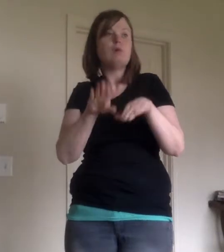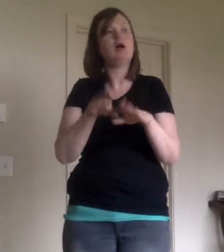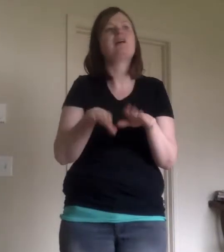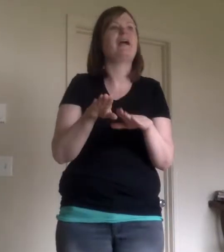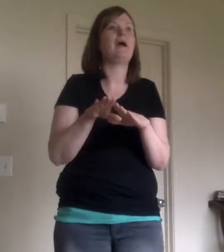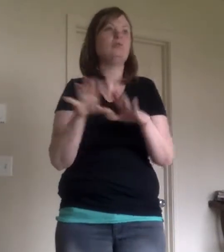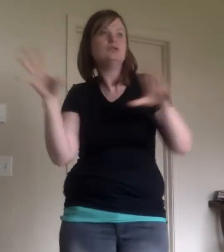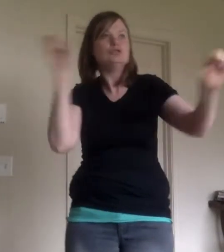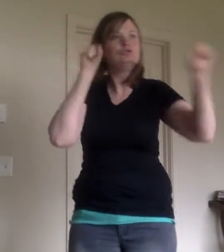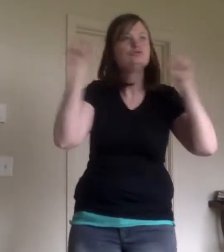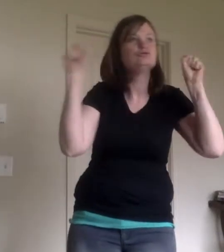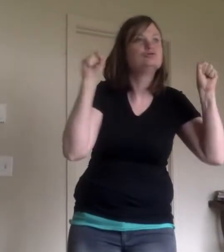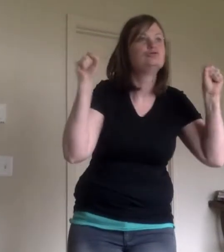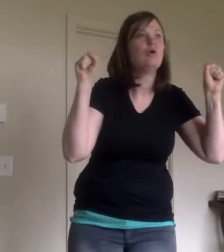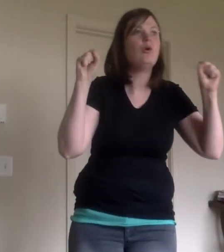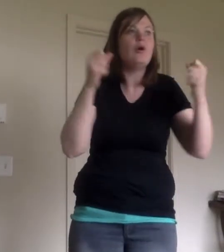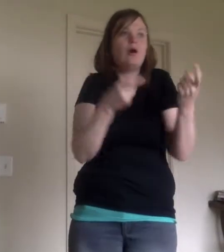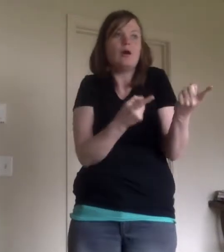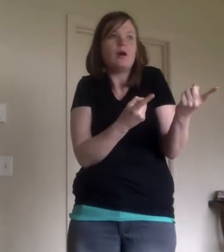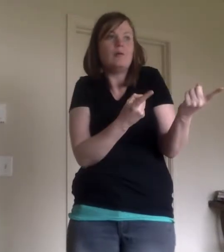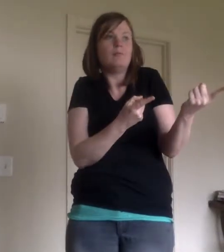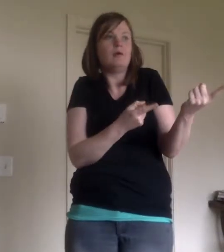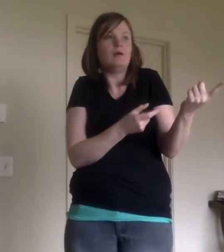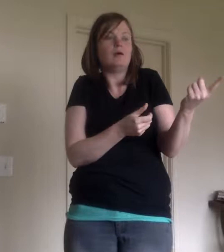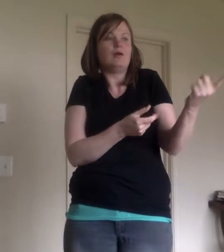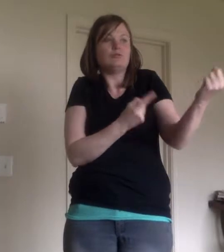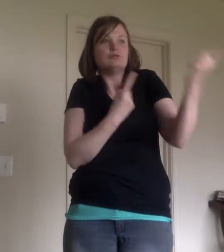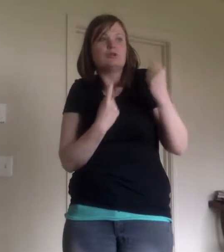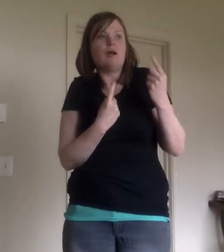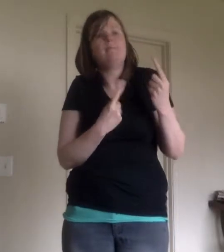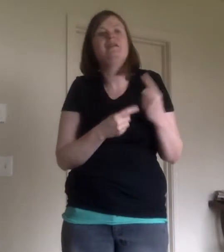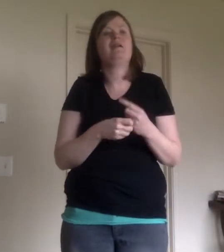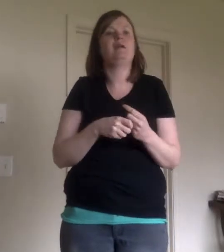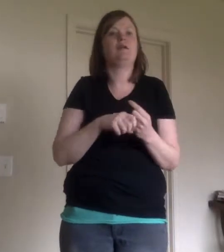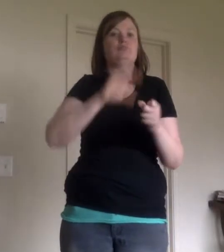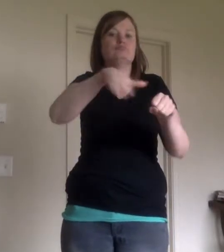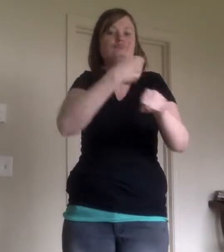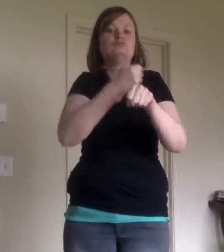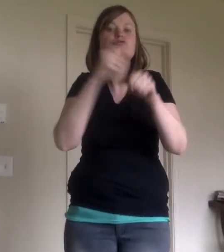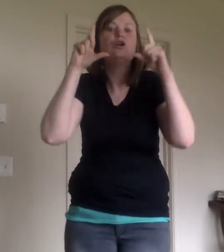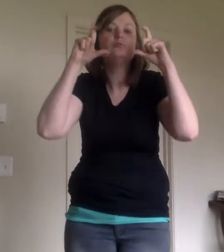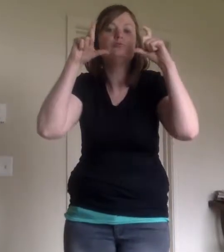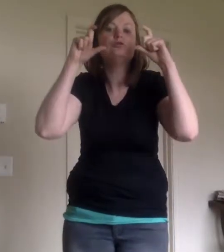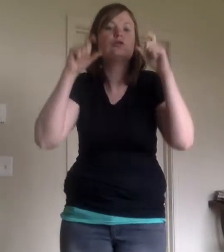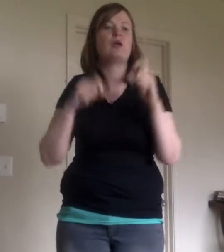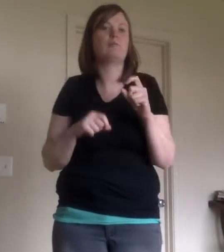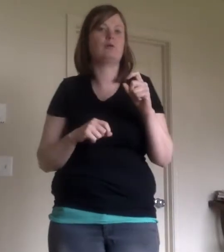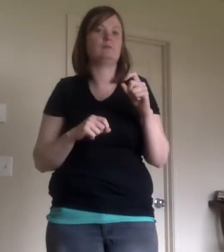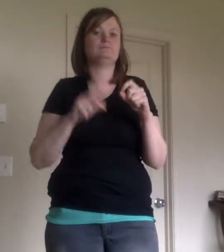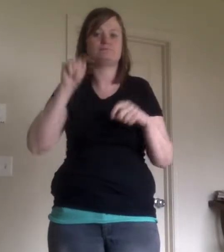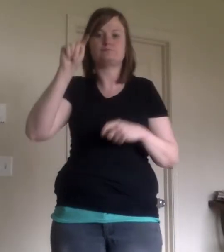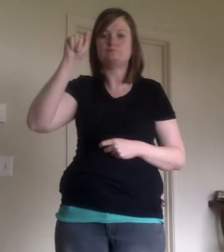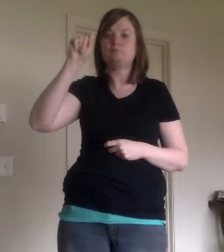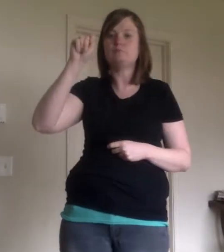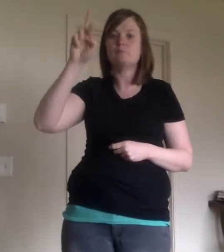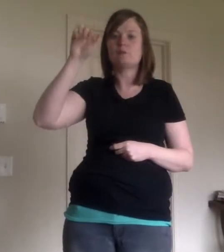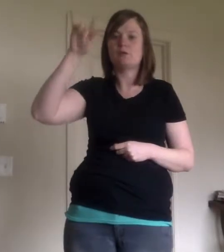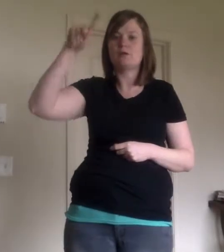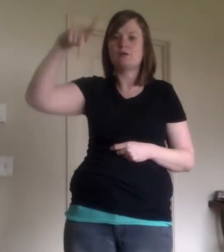Orlando. And he would set up his camera on the tripod, and he would wait for hours for these storms to roll